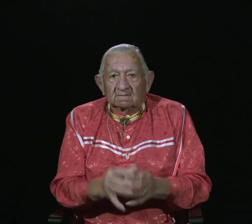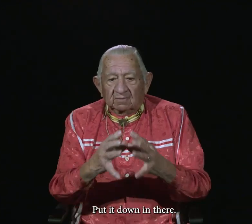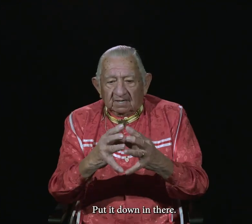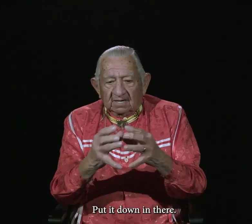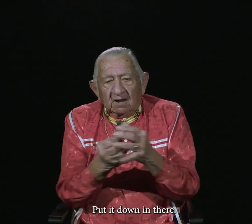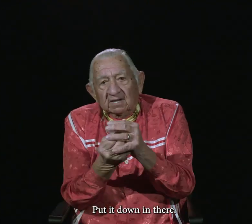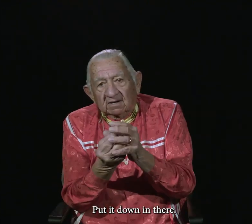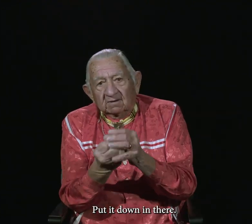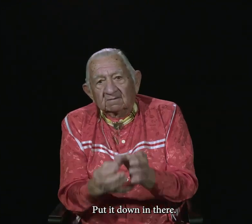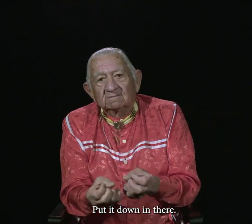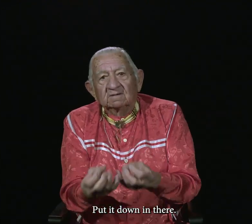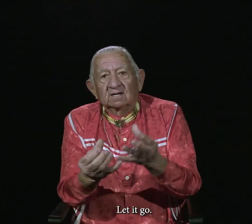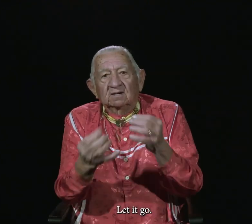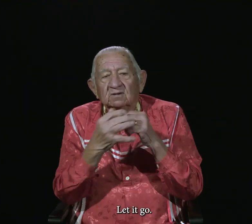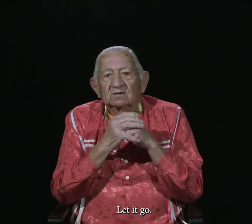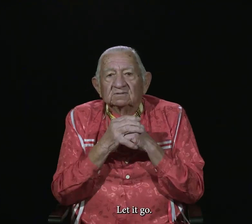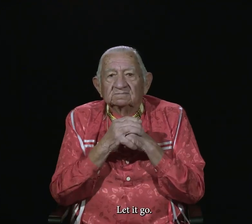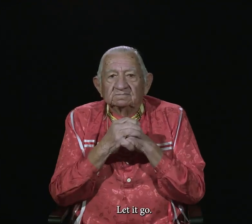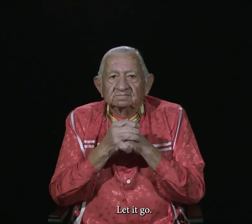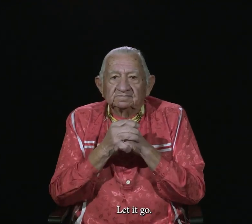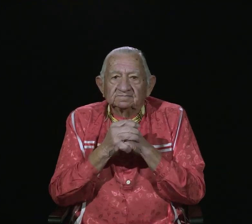Put it down in there, let it go.